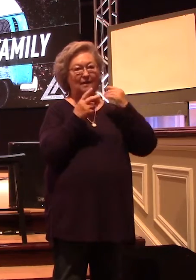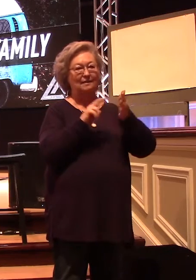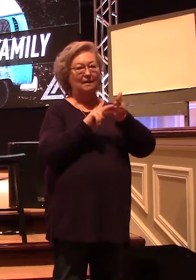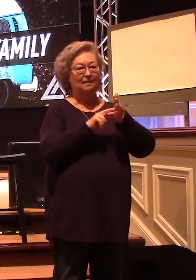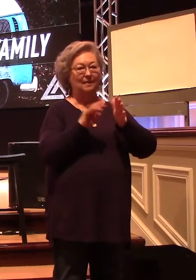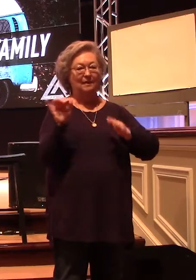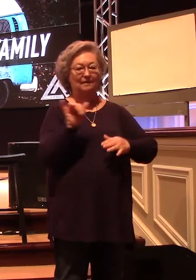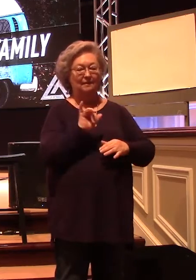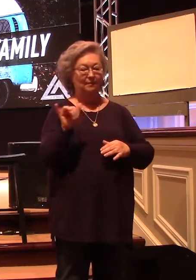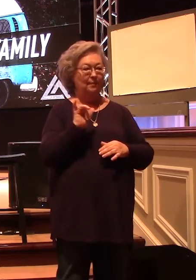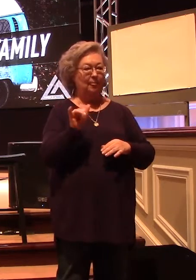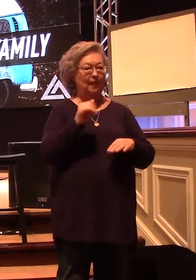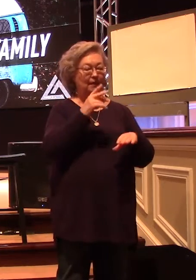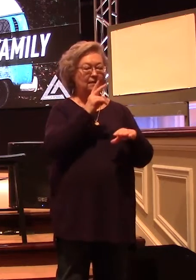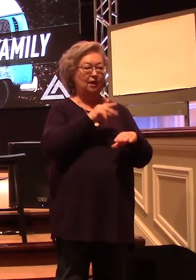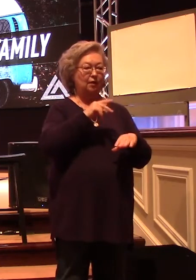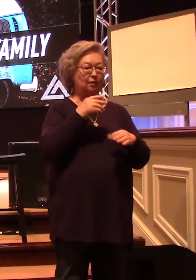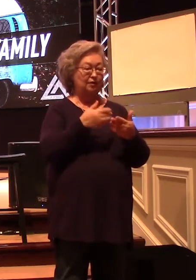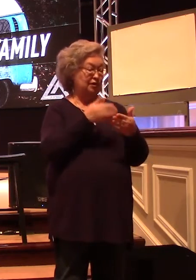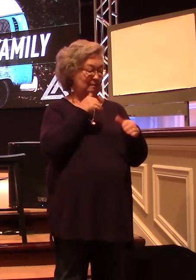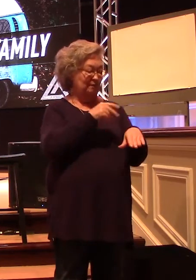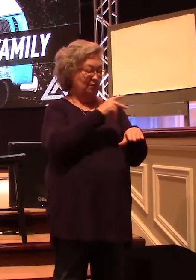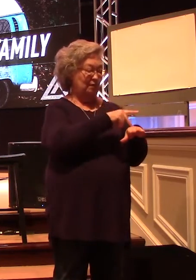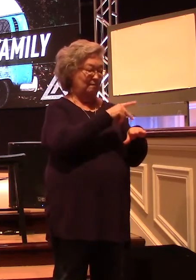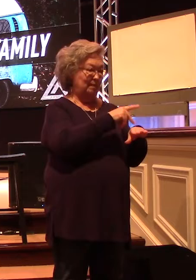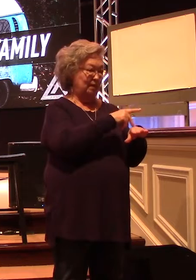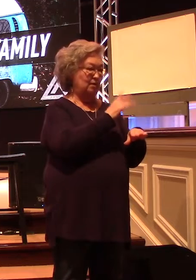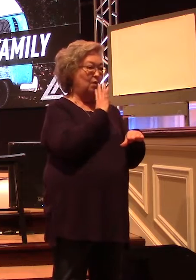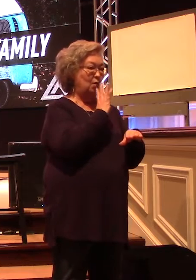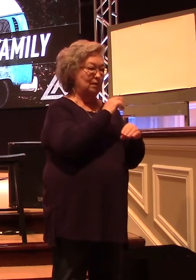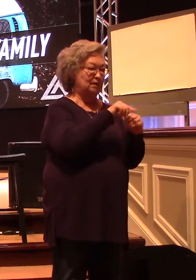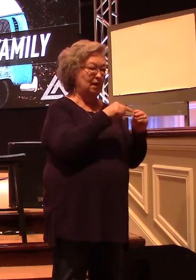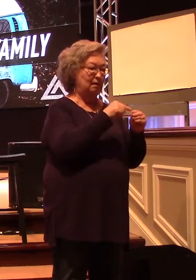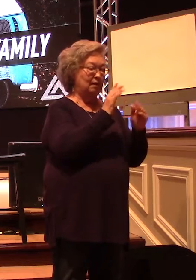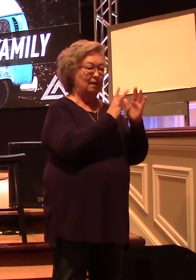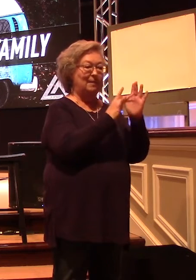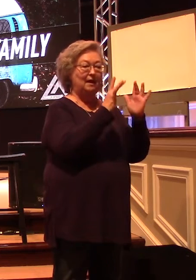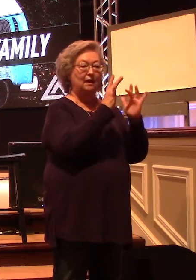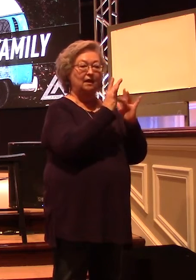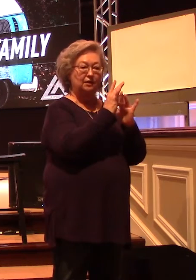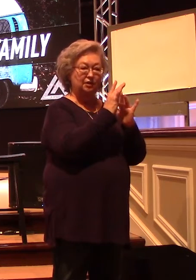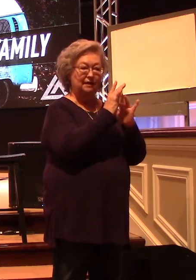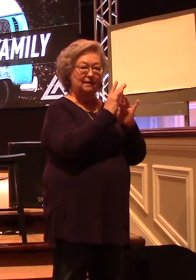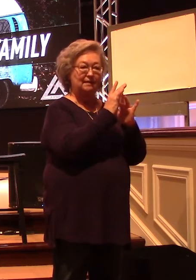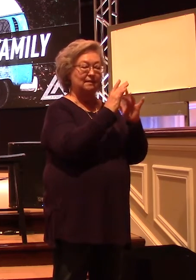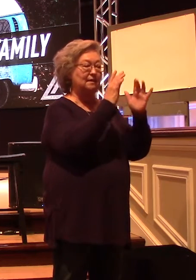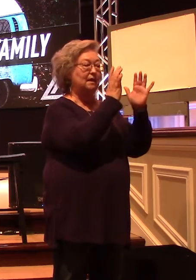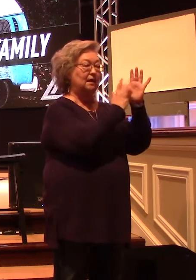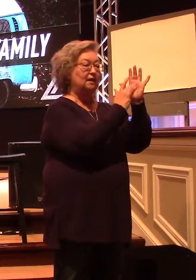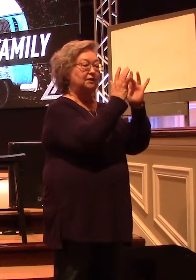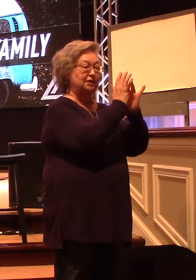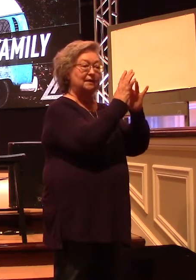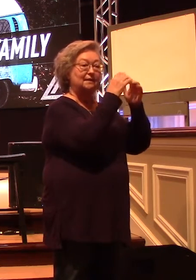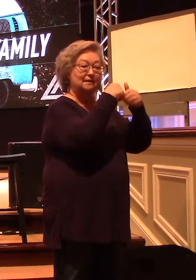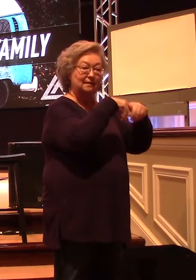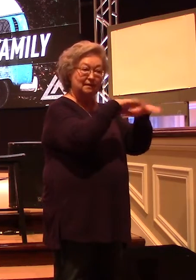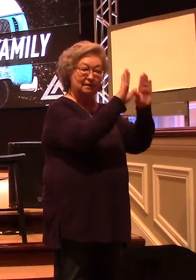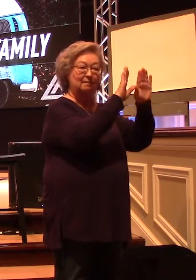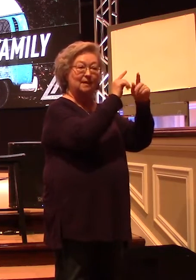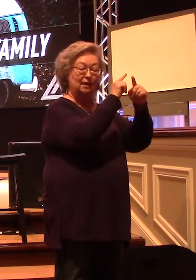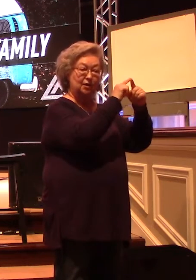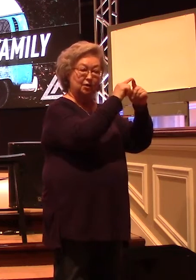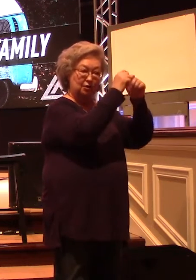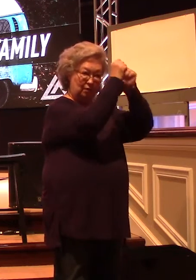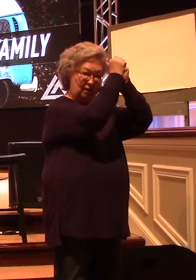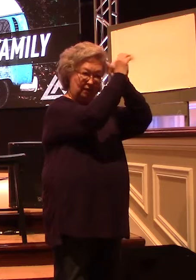was just in the passage before this talking about Jesus and how Jesus submitted himself to his